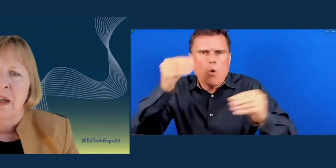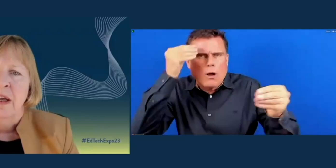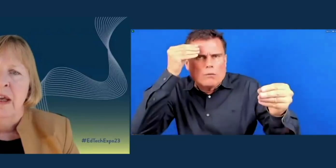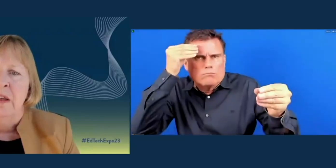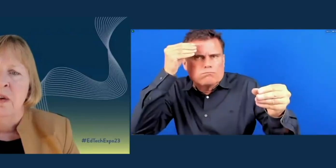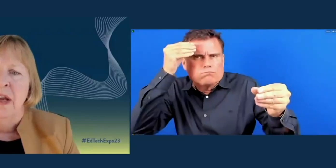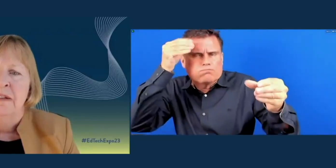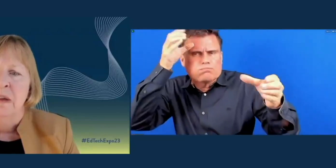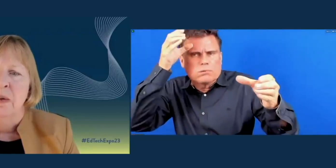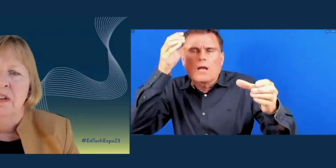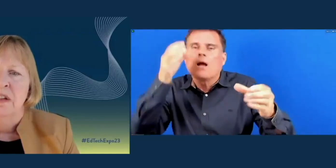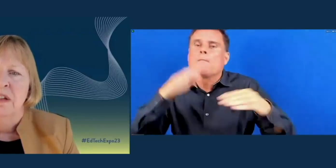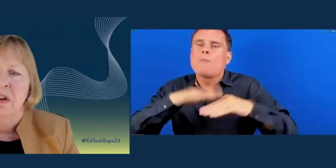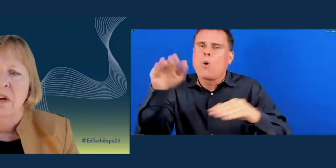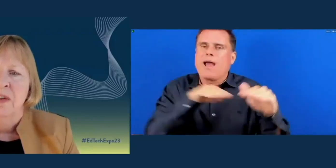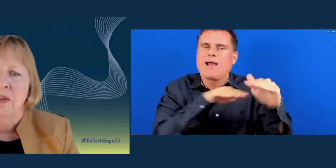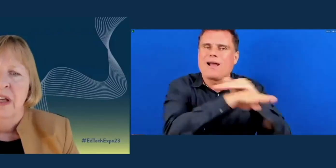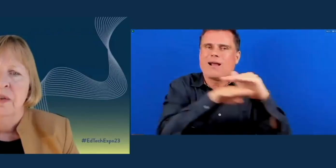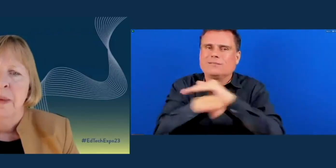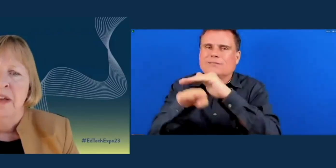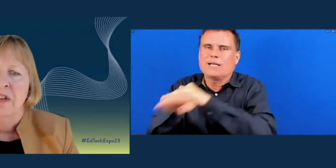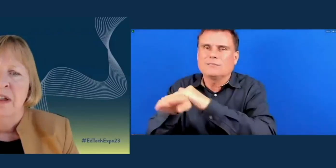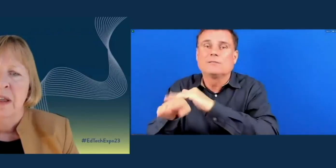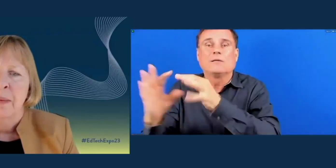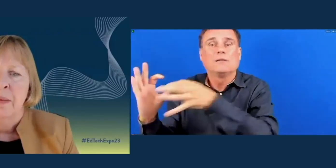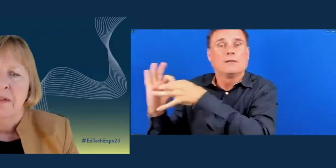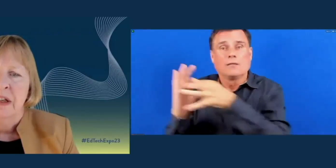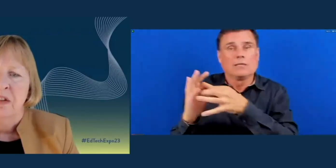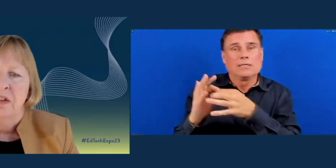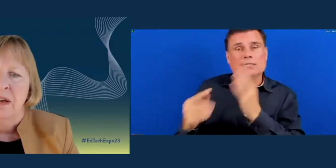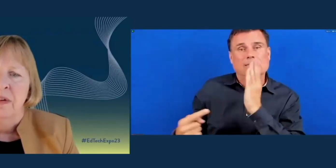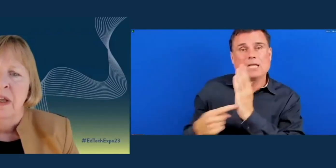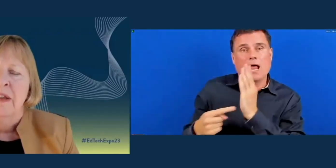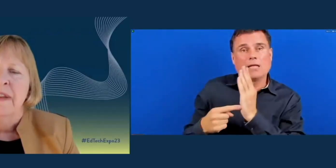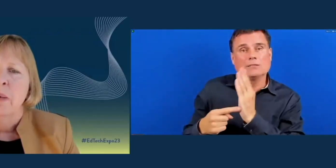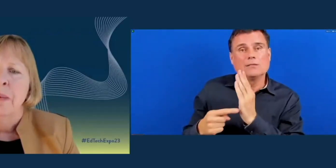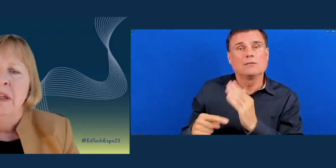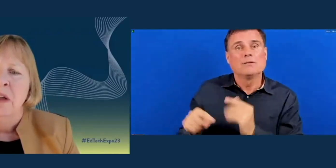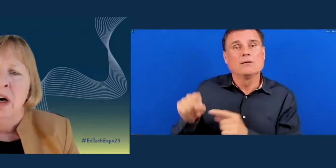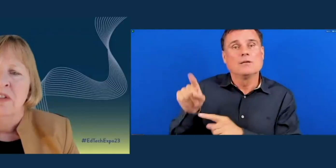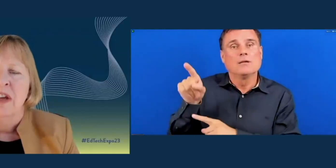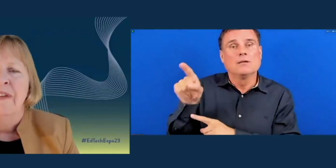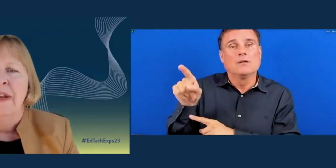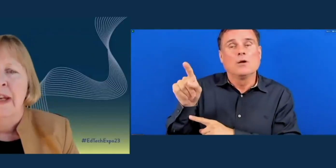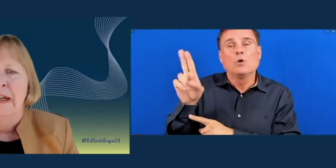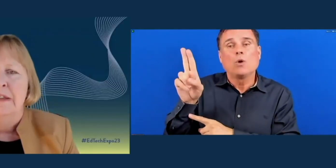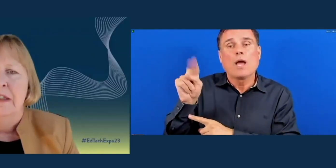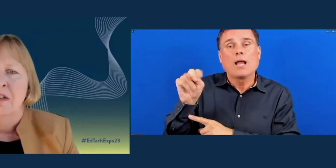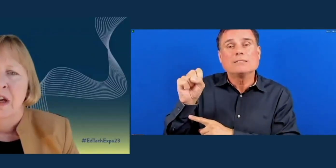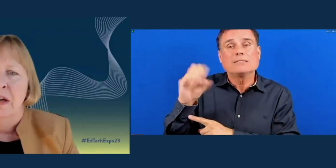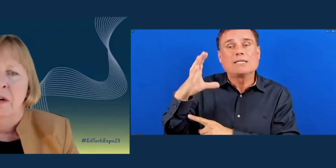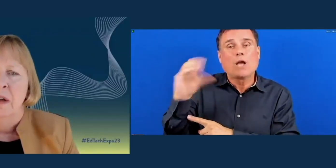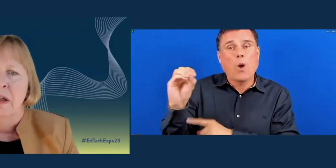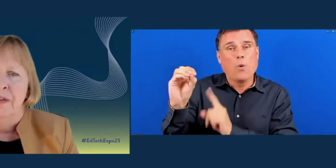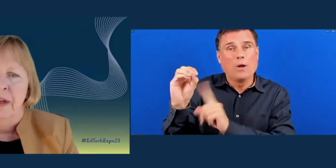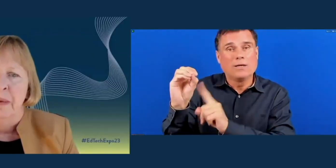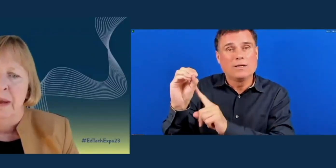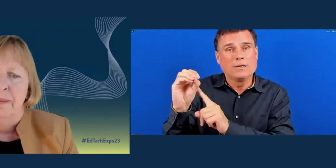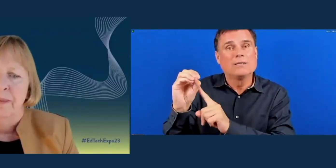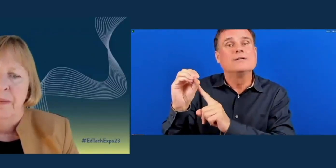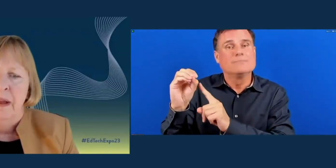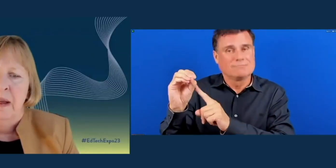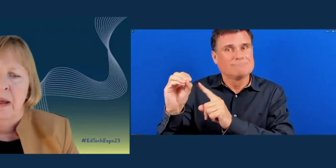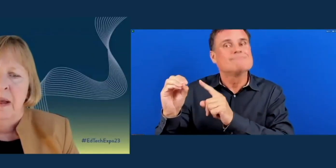participation in UNESCO's Digital Transformation Collaborative Initiative that will be launched at the next General